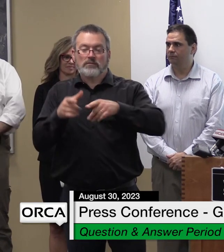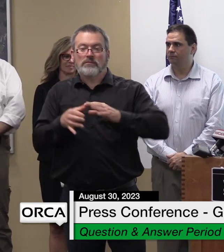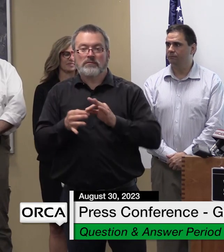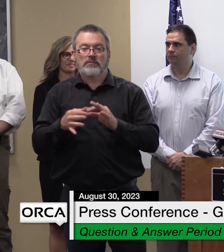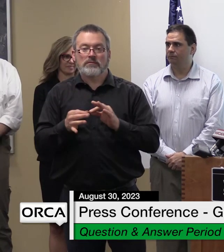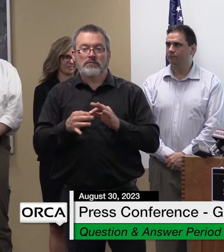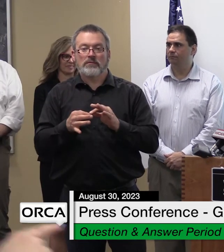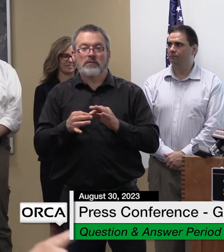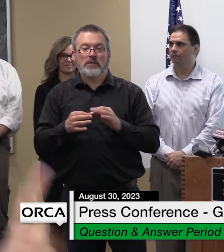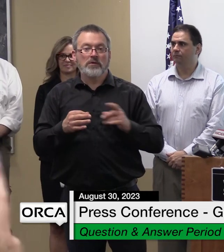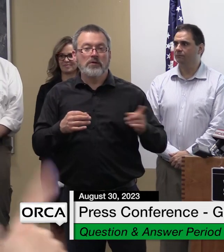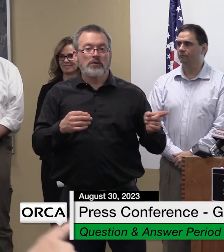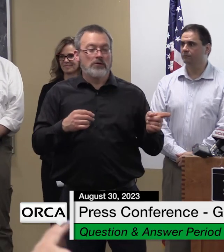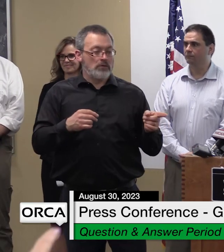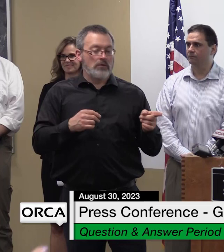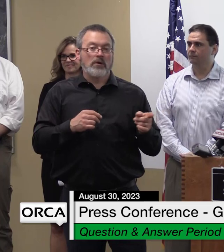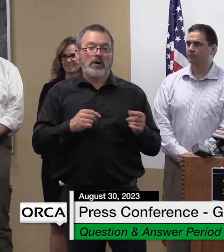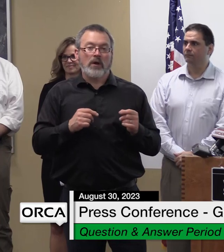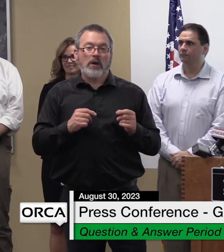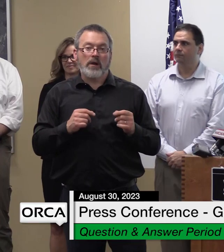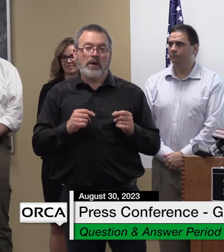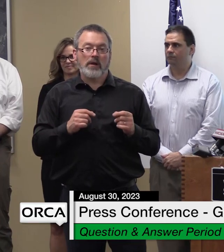Can you hear me? We can.